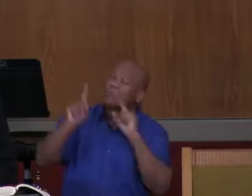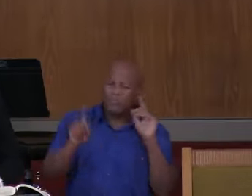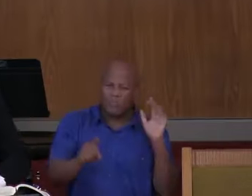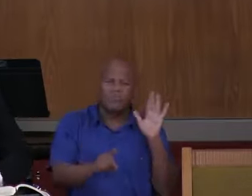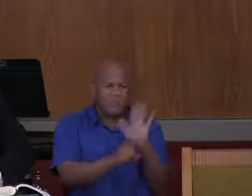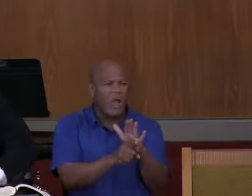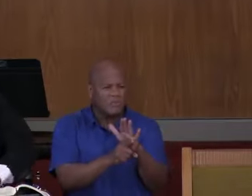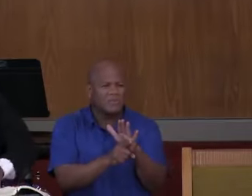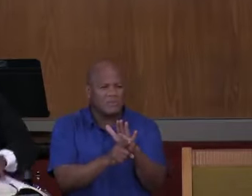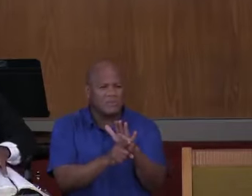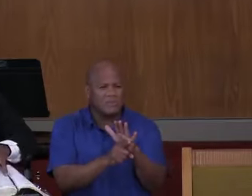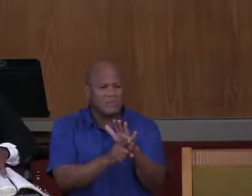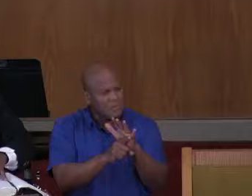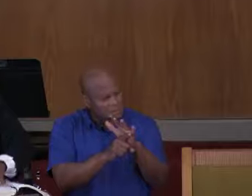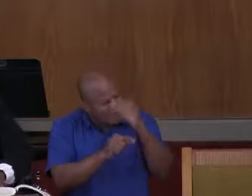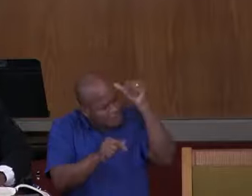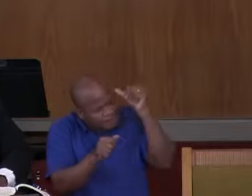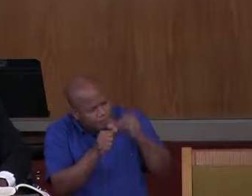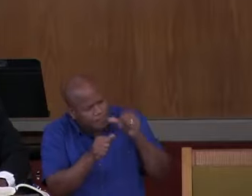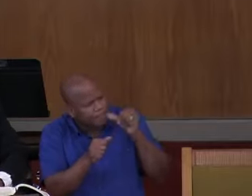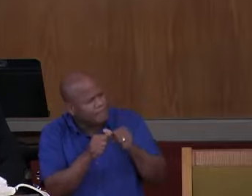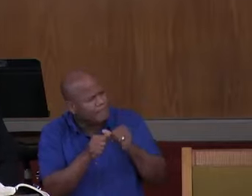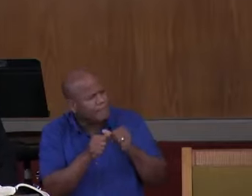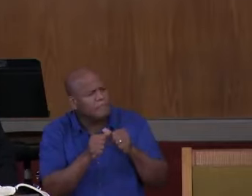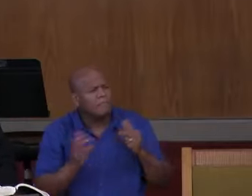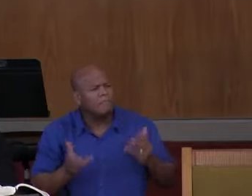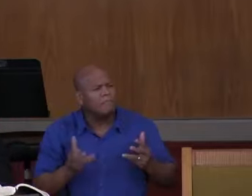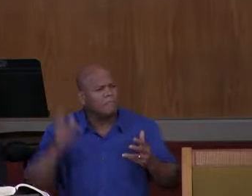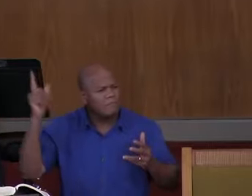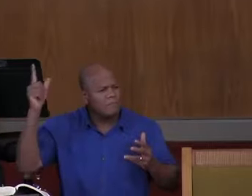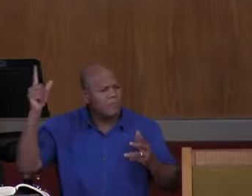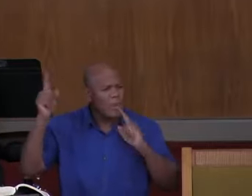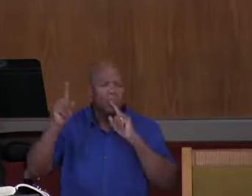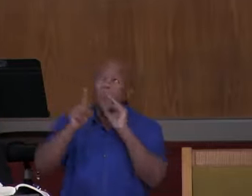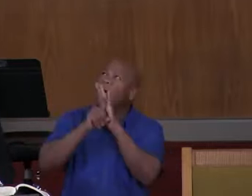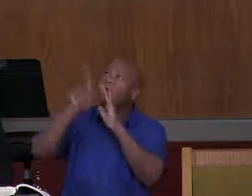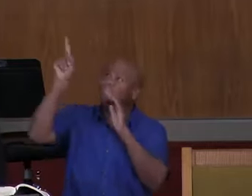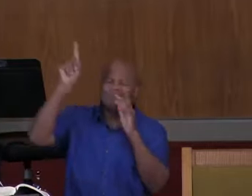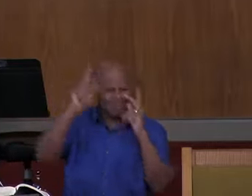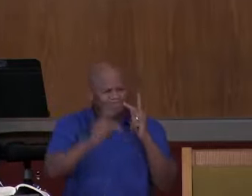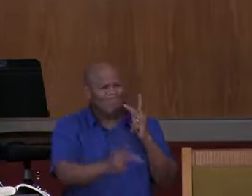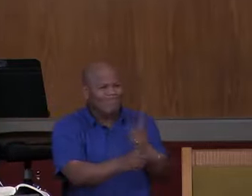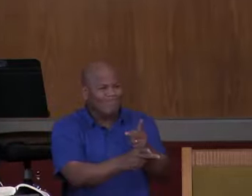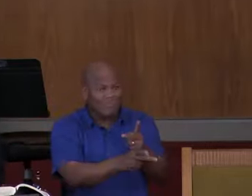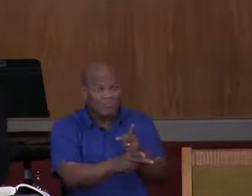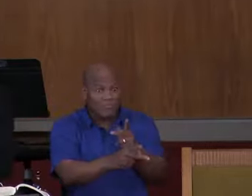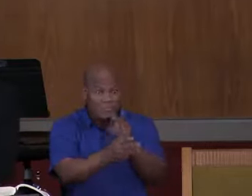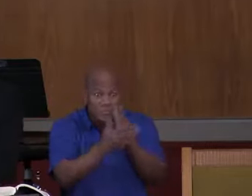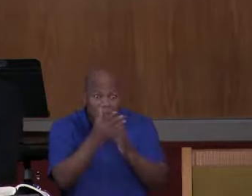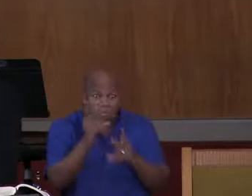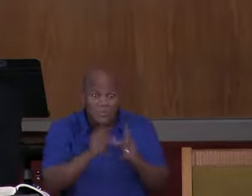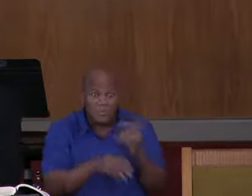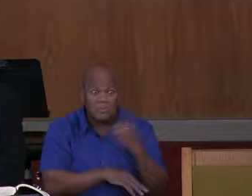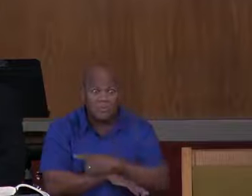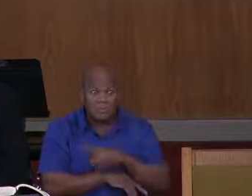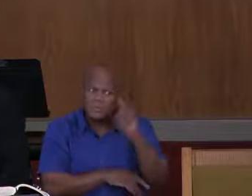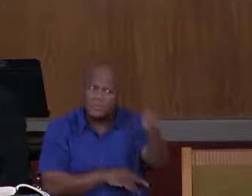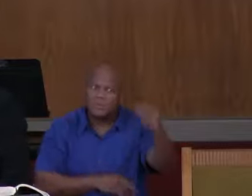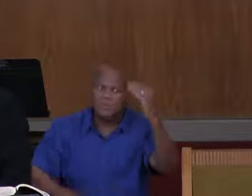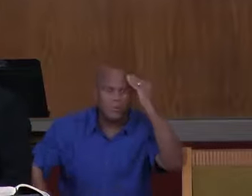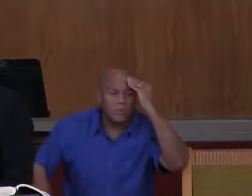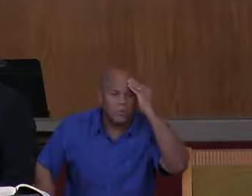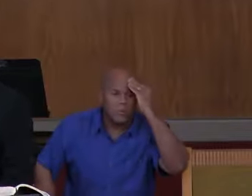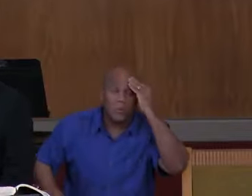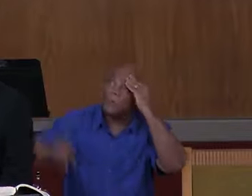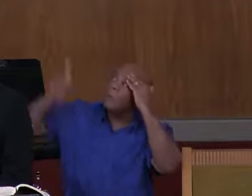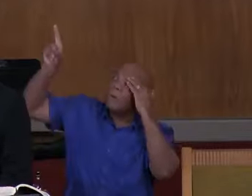It serves as a reminder that God does keep his promises. Somebody need to know that just today, that our God is